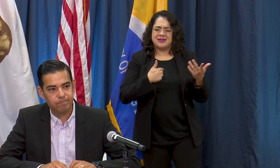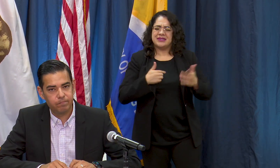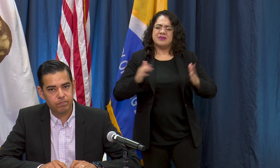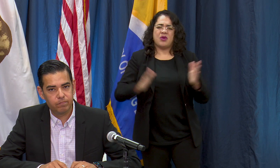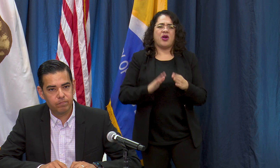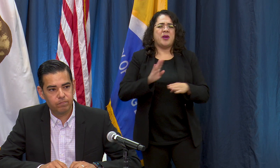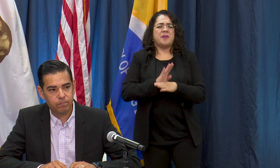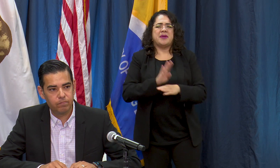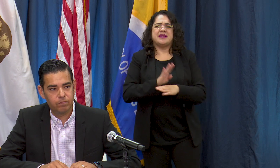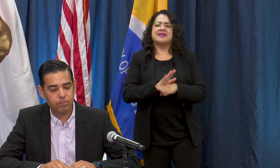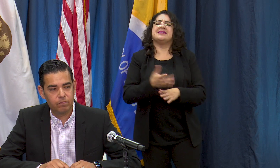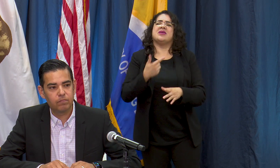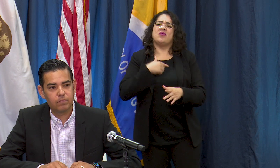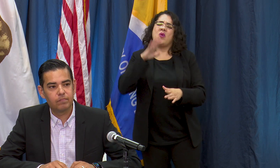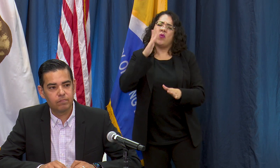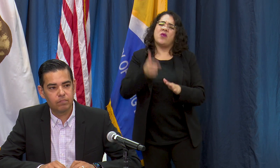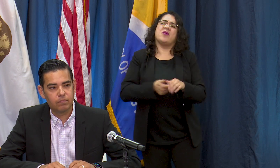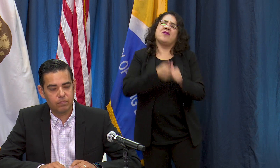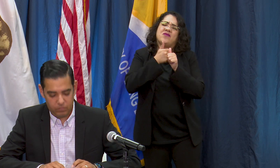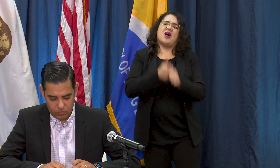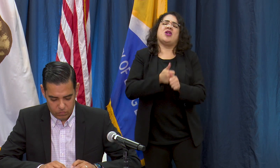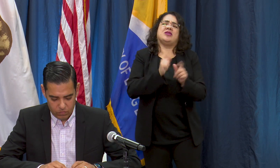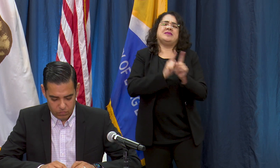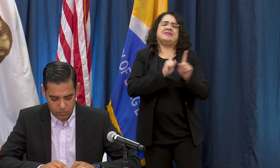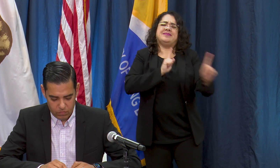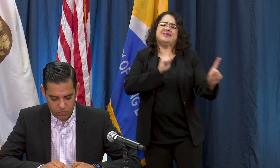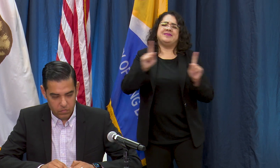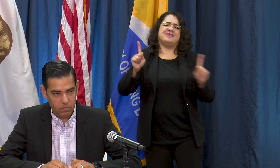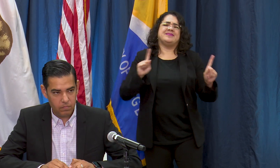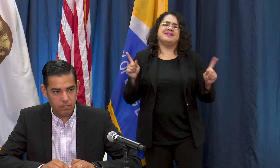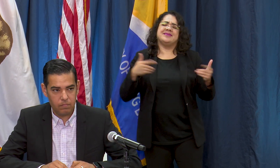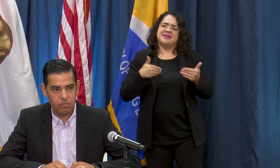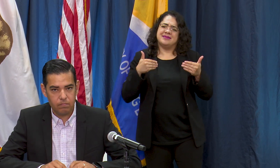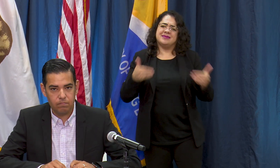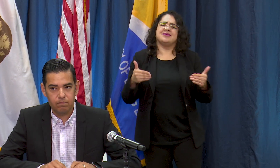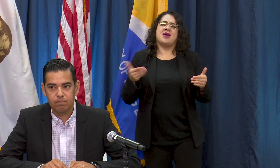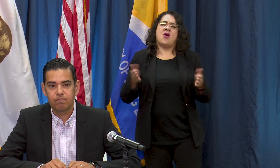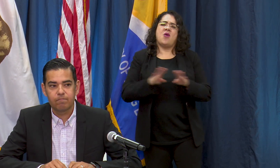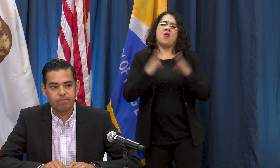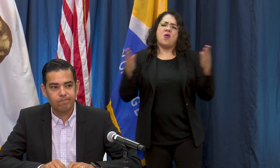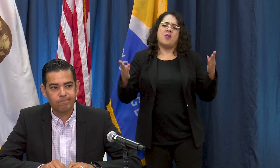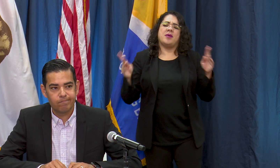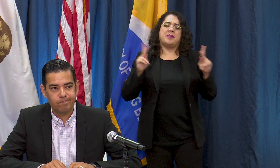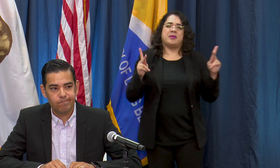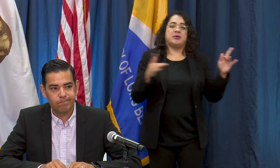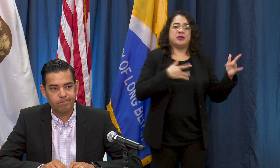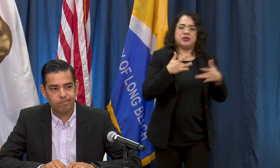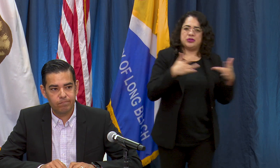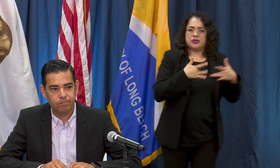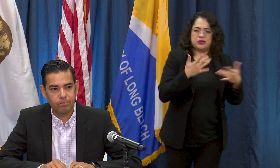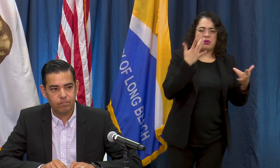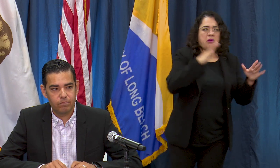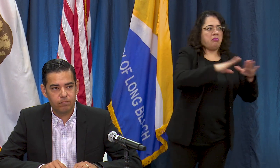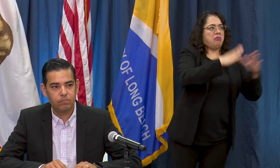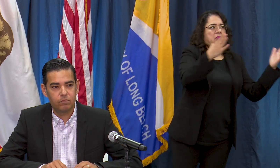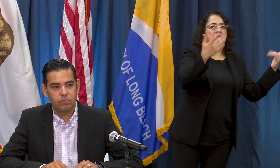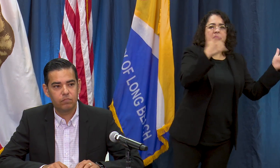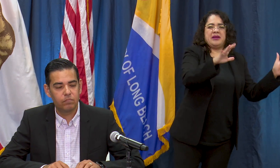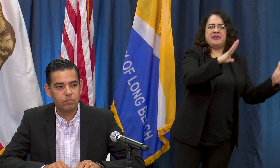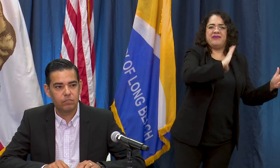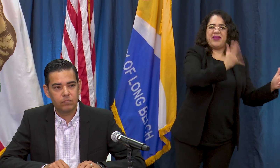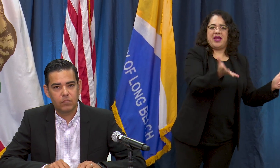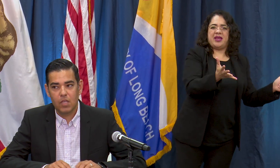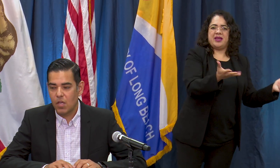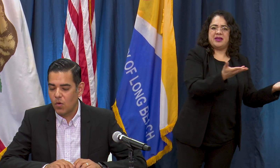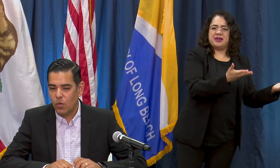and incorporate the physical distancing guidance? They still want to open, and people are concerned about that. And obviously, I think a lot of the comments are here is the